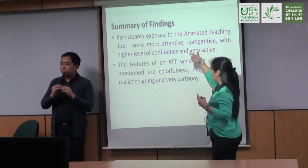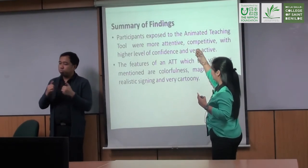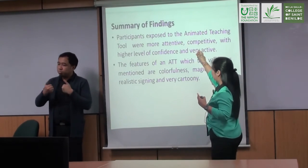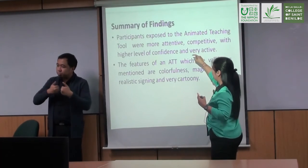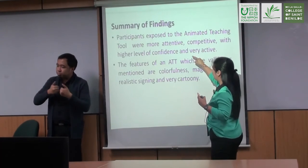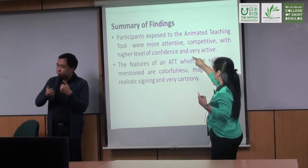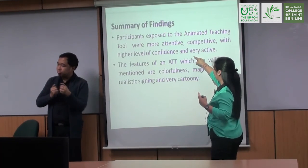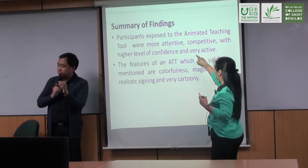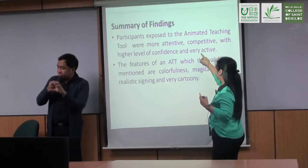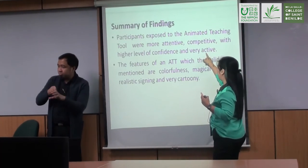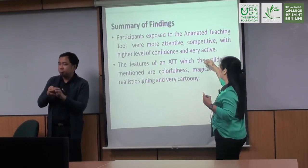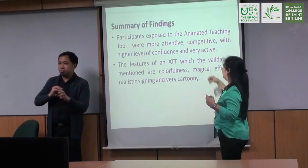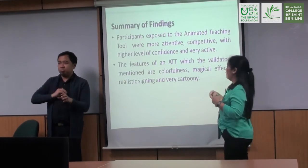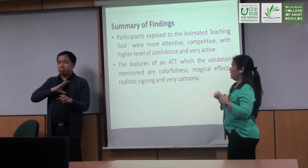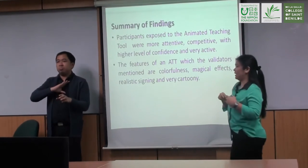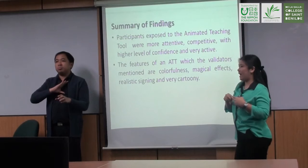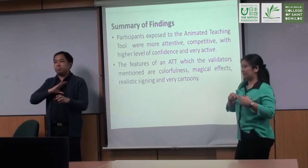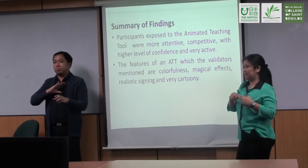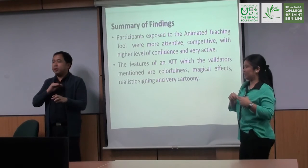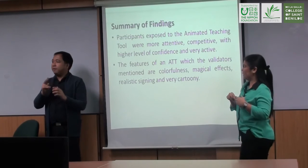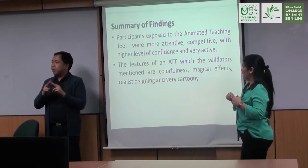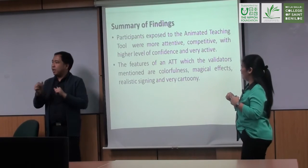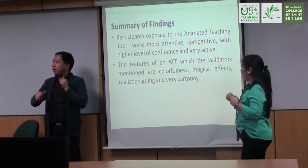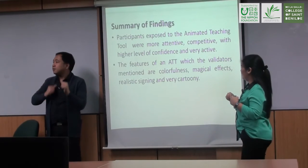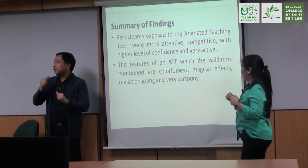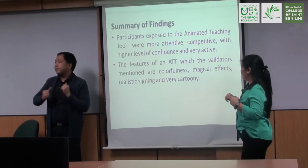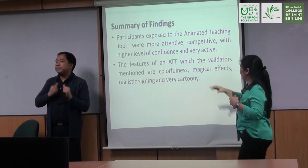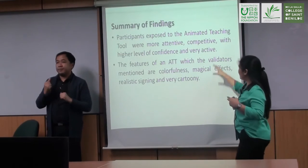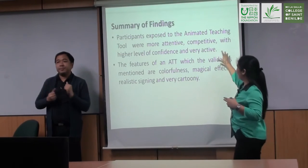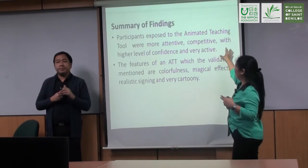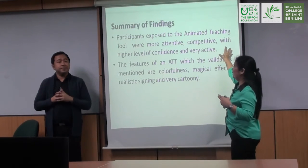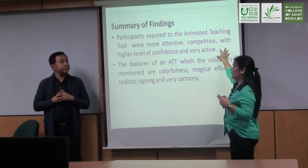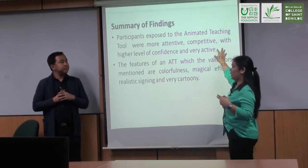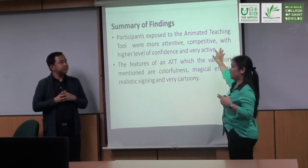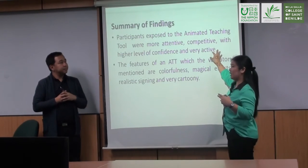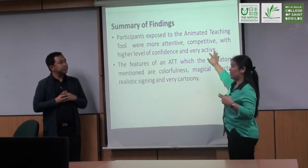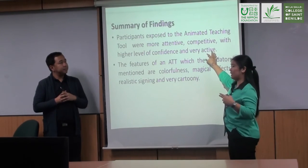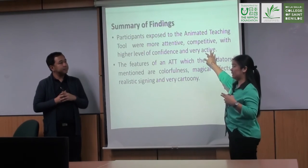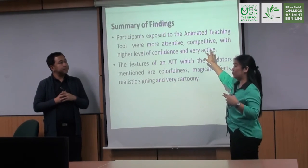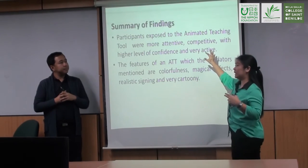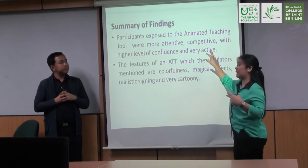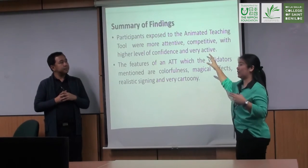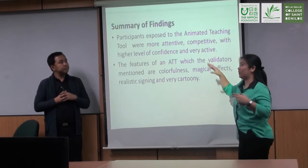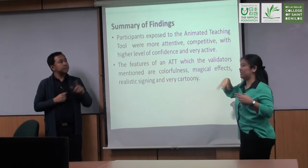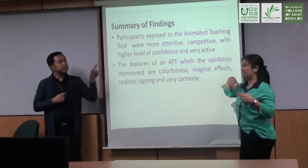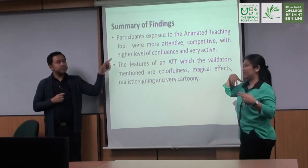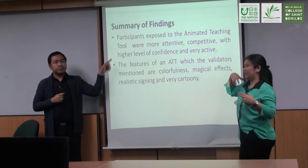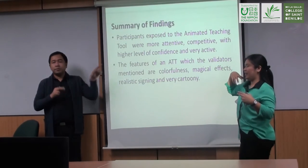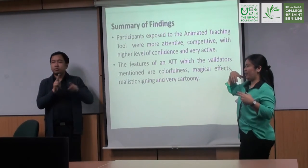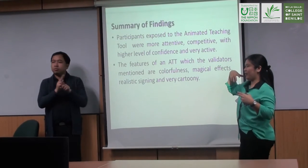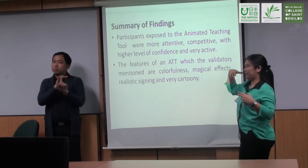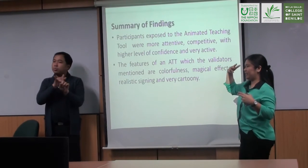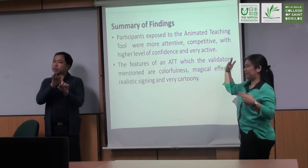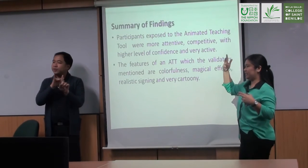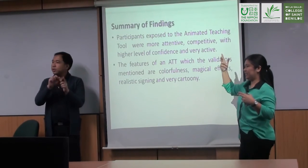competitive, higher level of confidence, and very active. So these are on the anecdotal